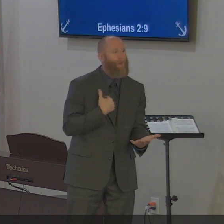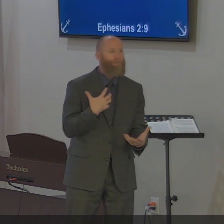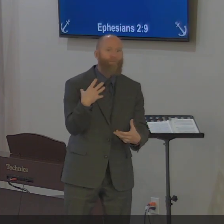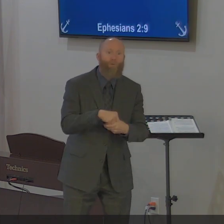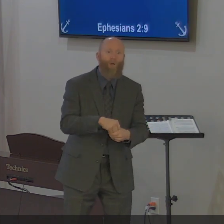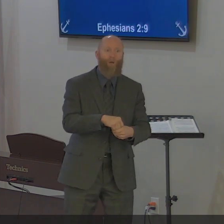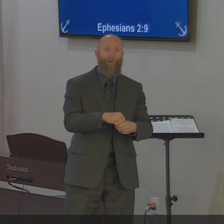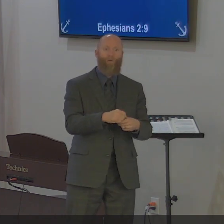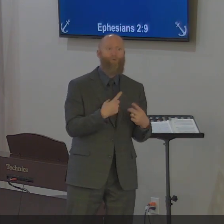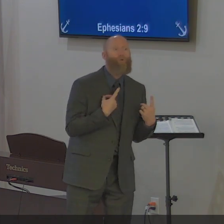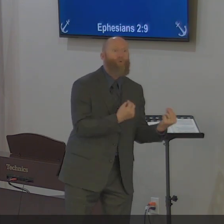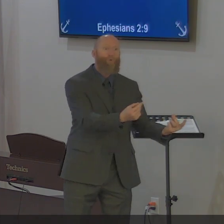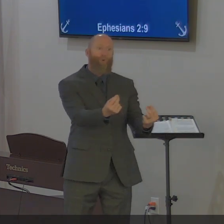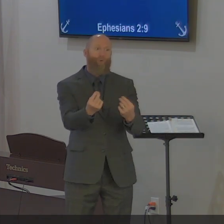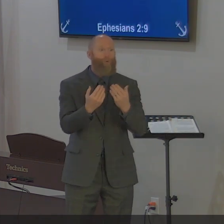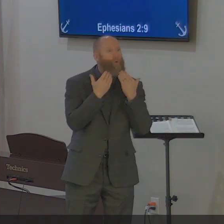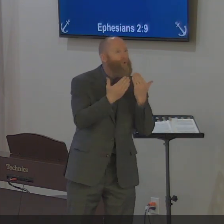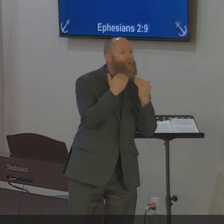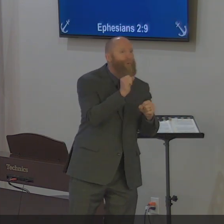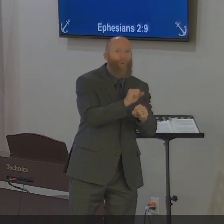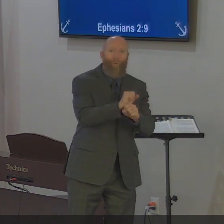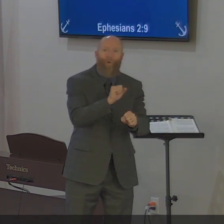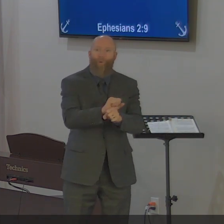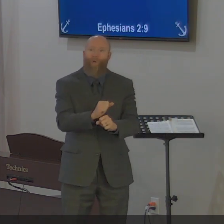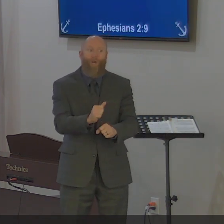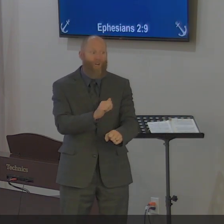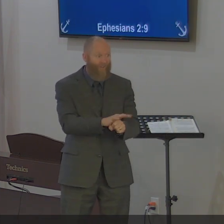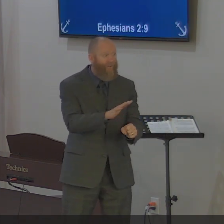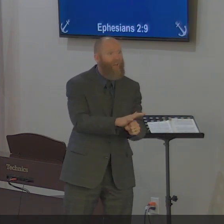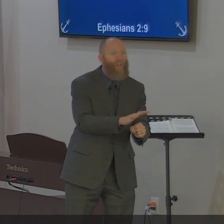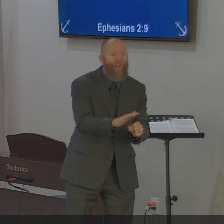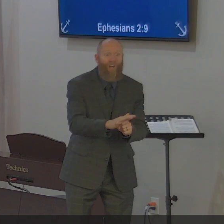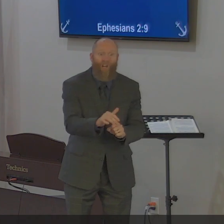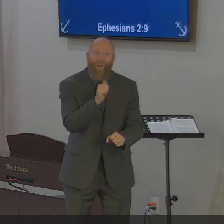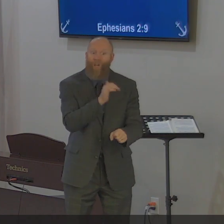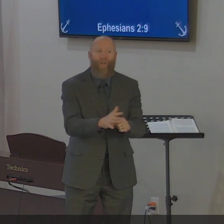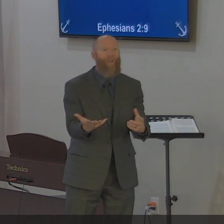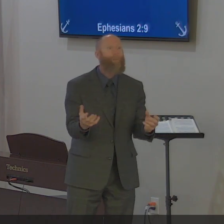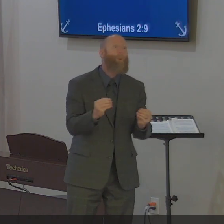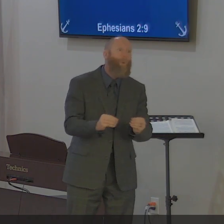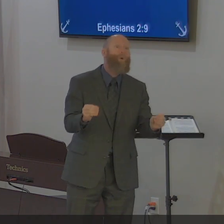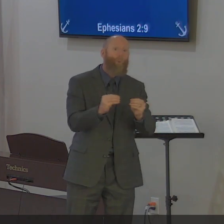no amount of good works you can do. There's no amount of